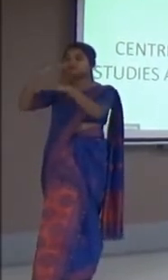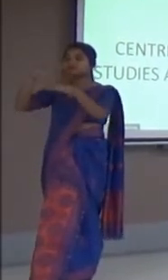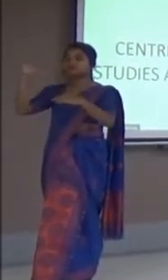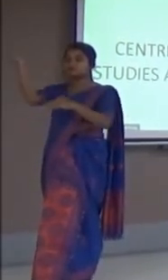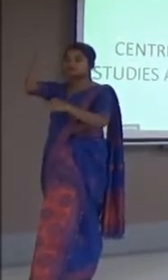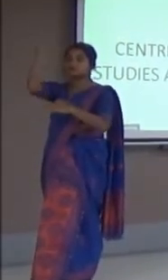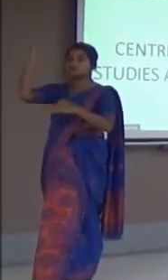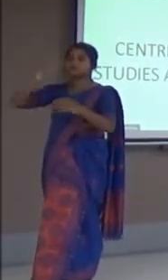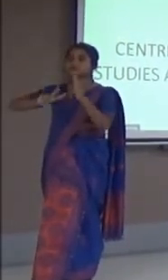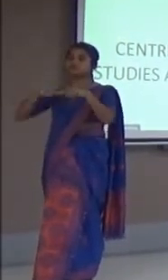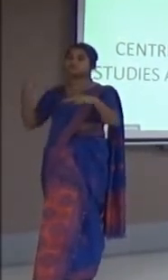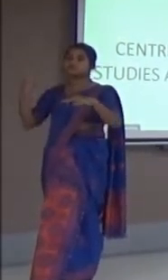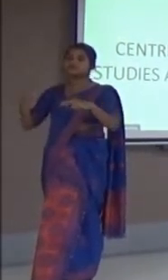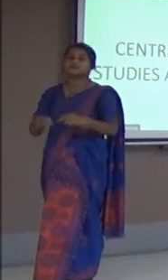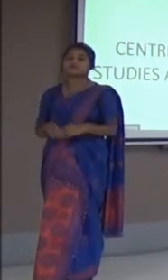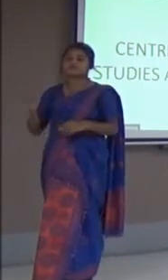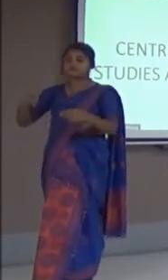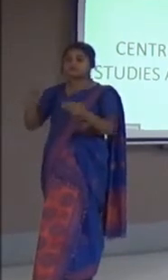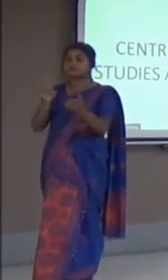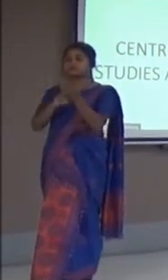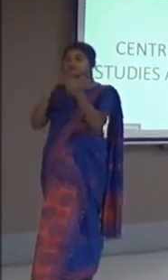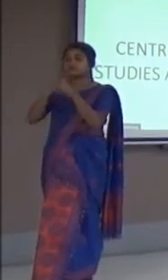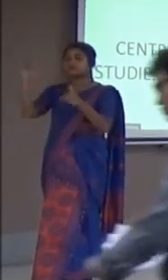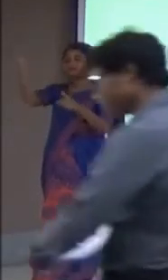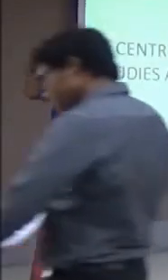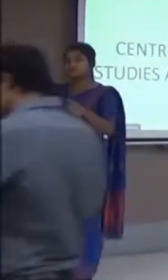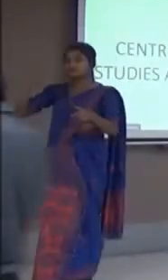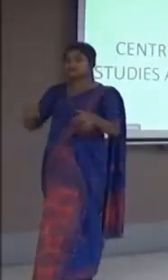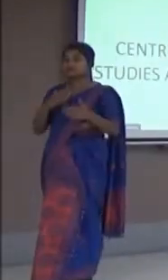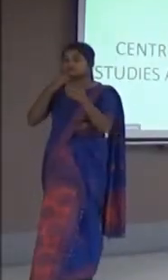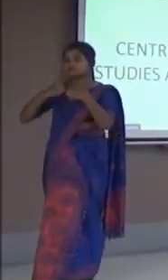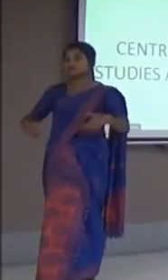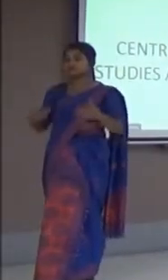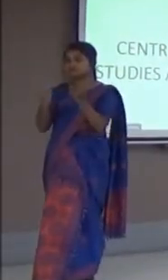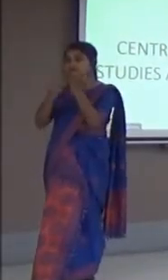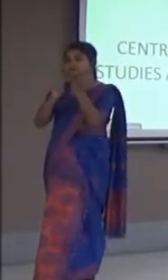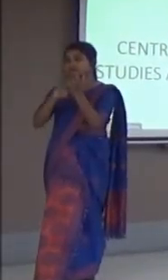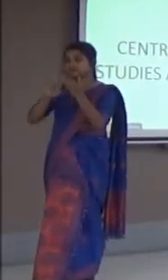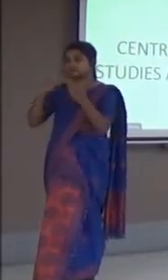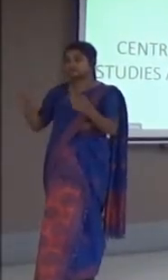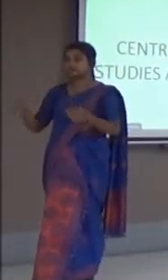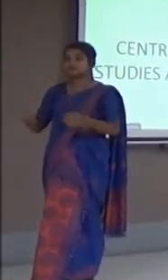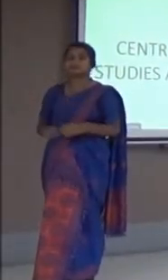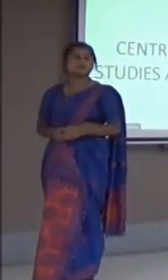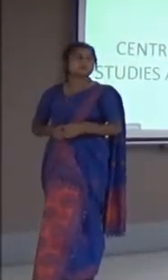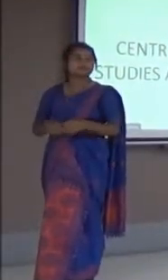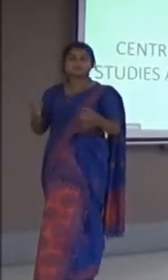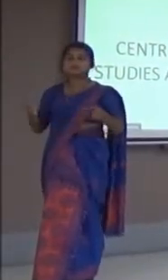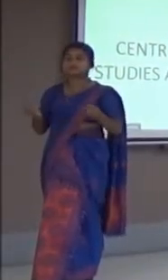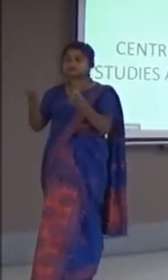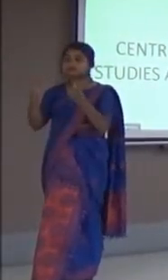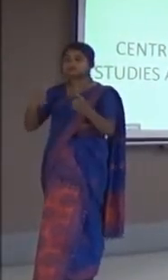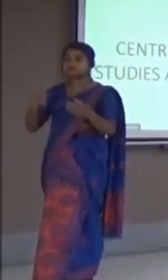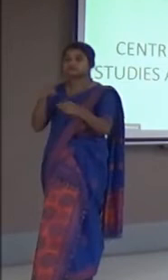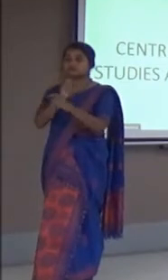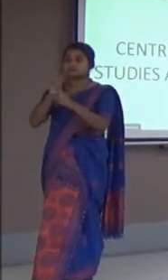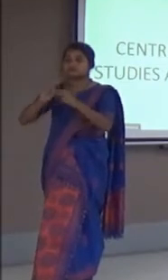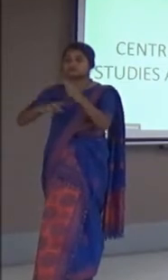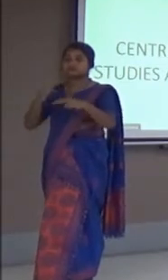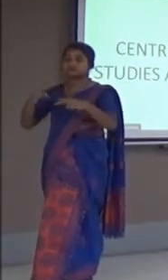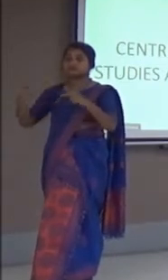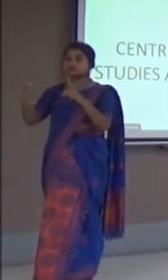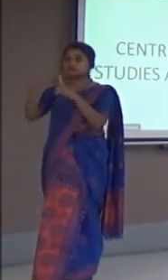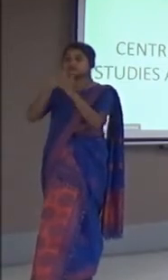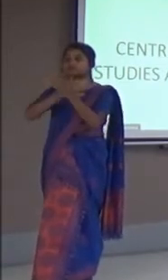world over, National Law University Assam, in its right earnest, has started working not only just philosophically